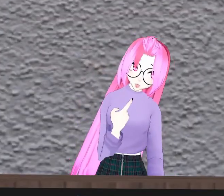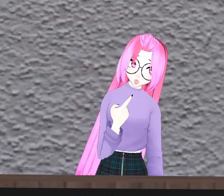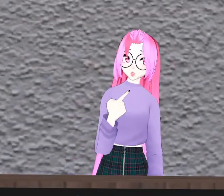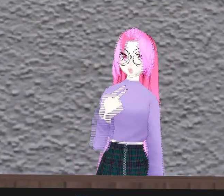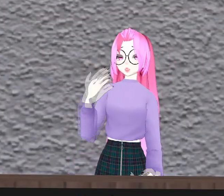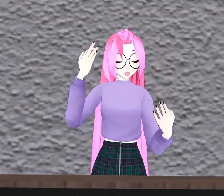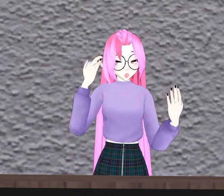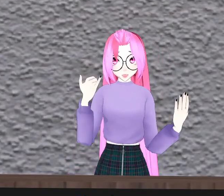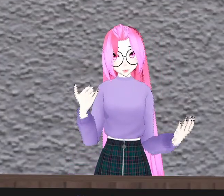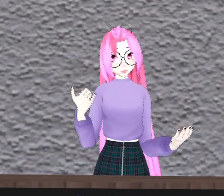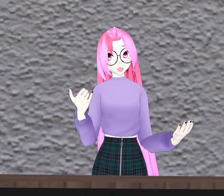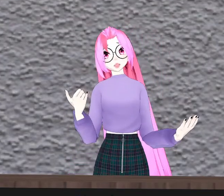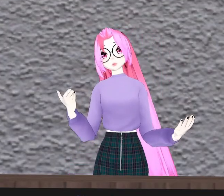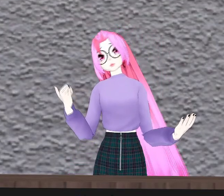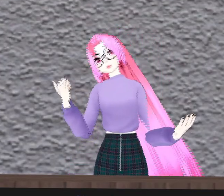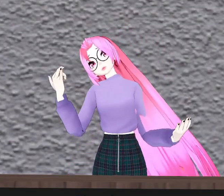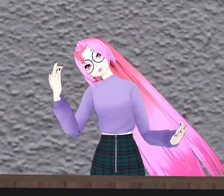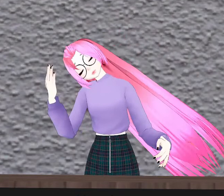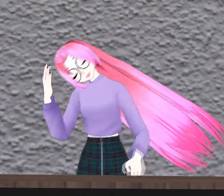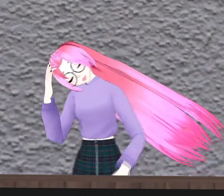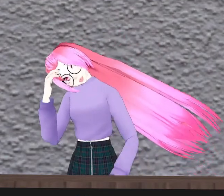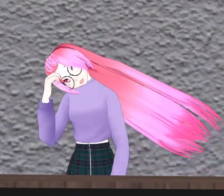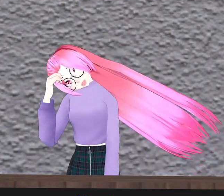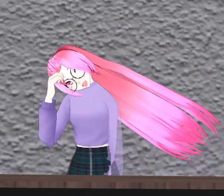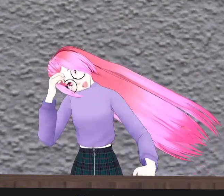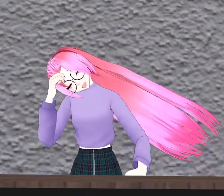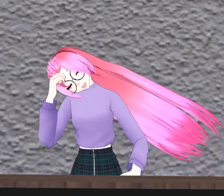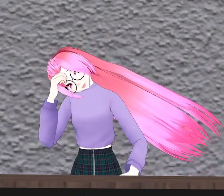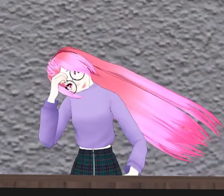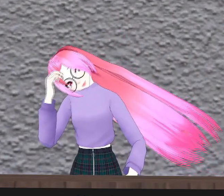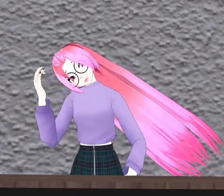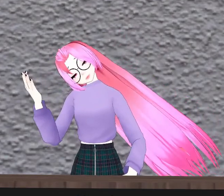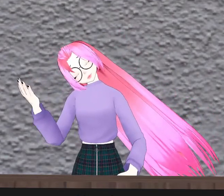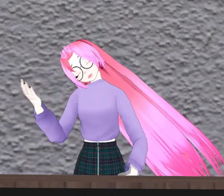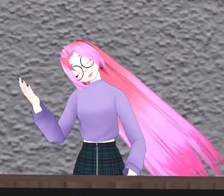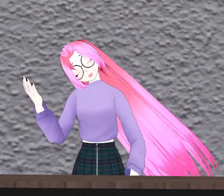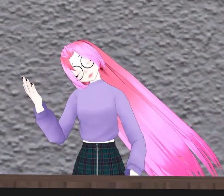Seriously? Why? Oh my god.